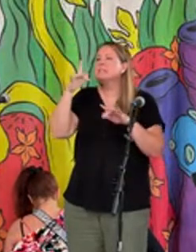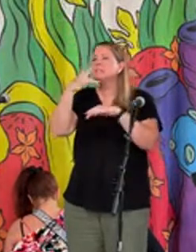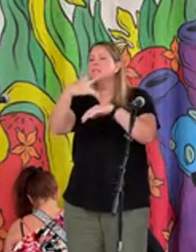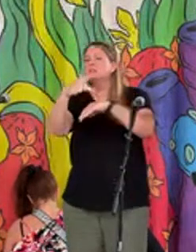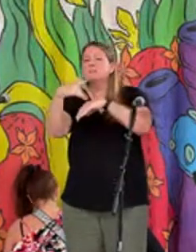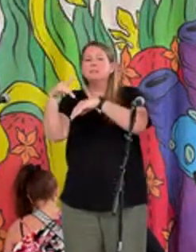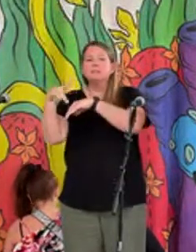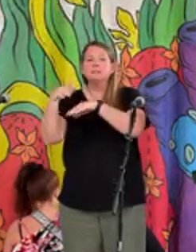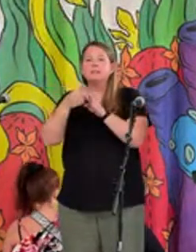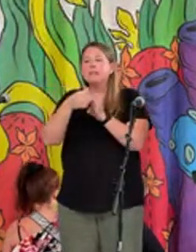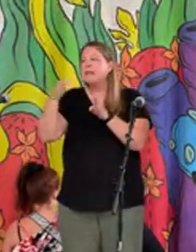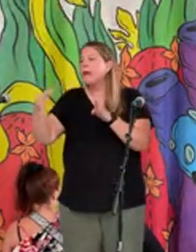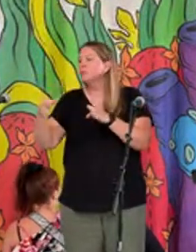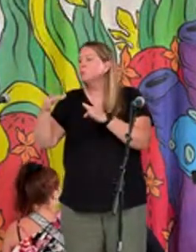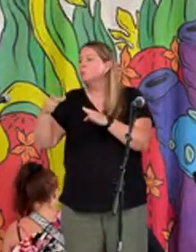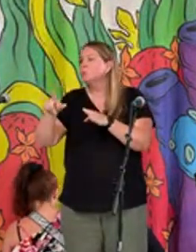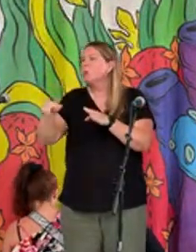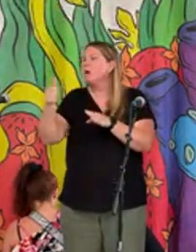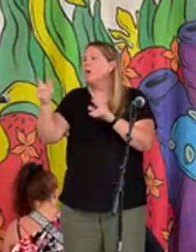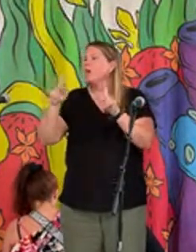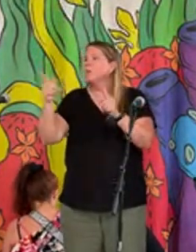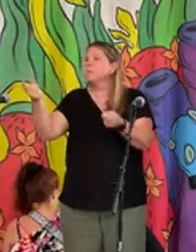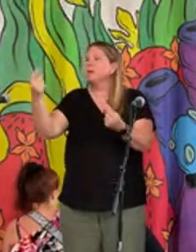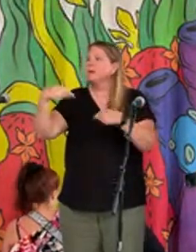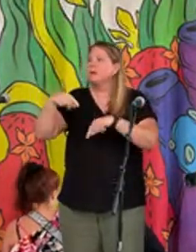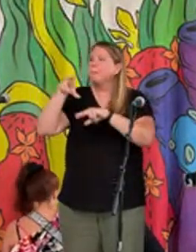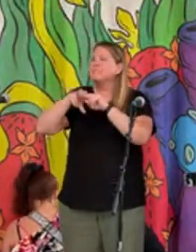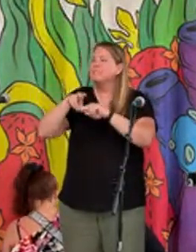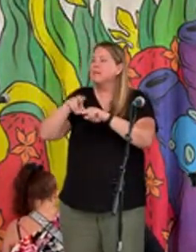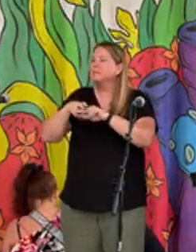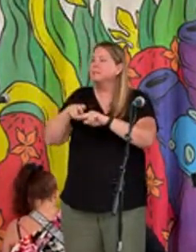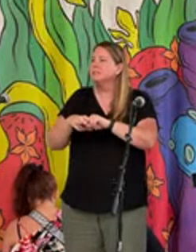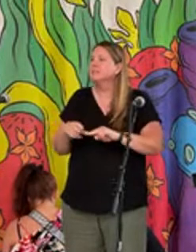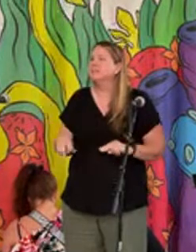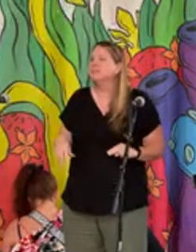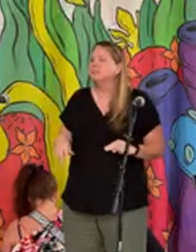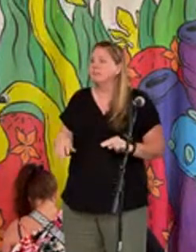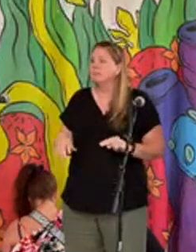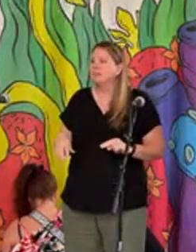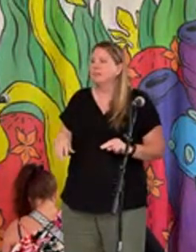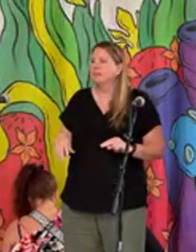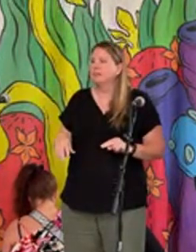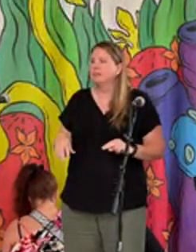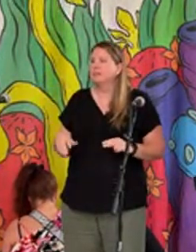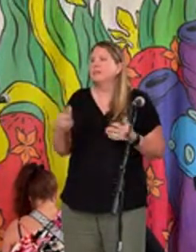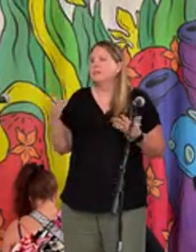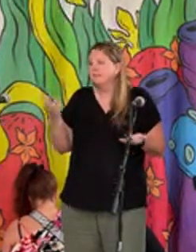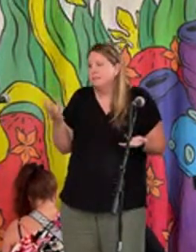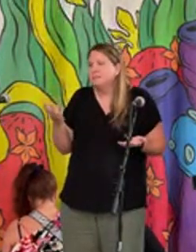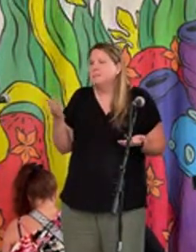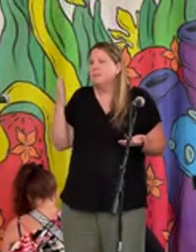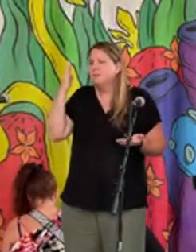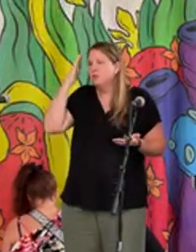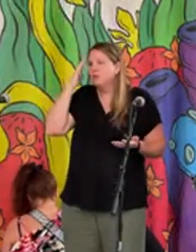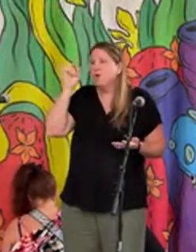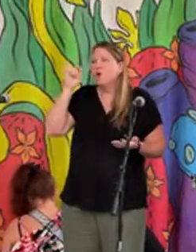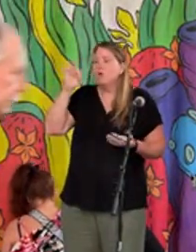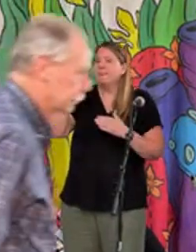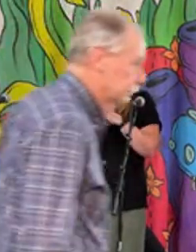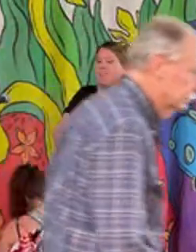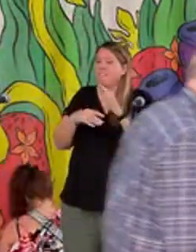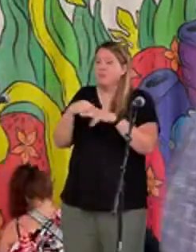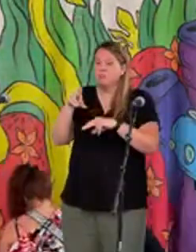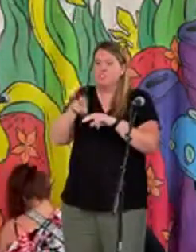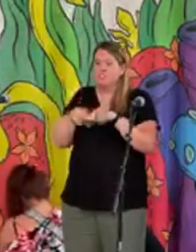open next to you where like other people could sit down. And you know, if you're comfortable on the